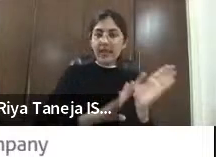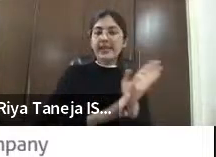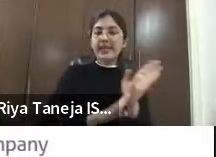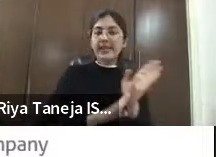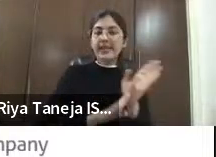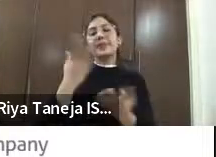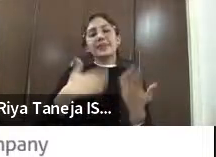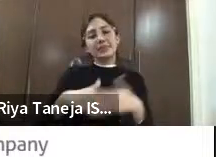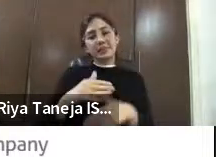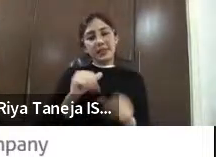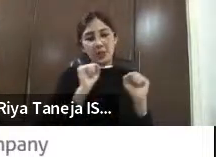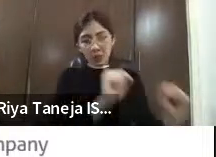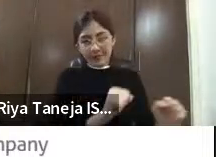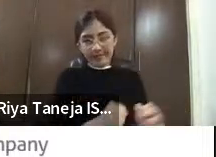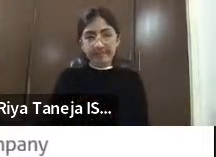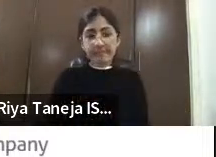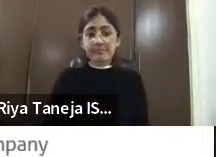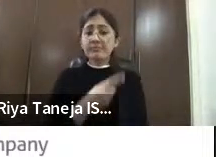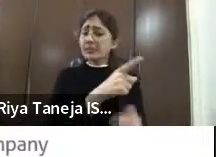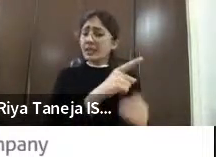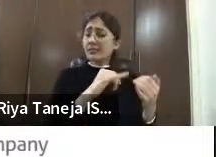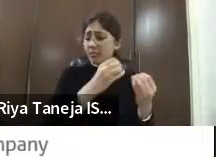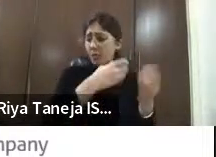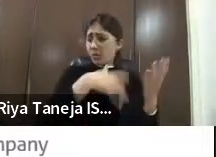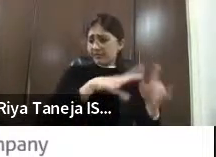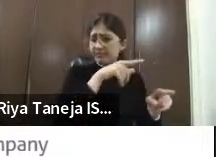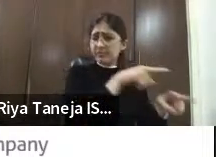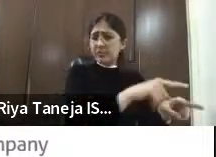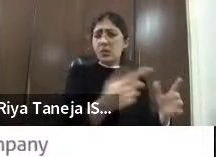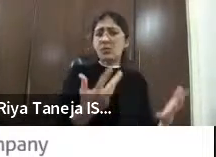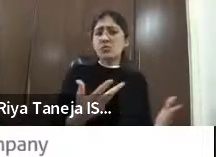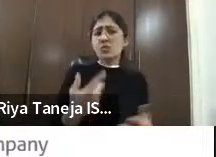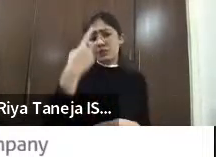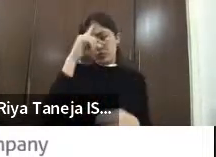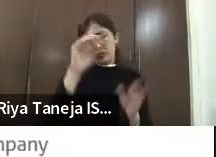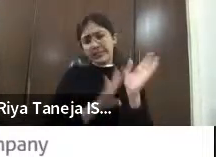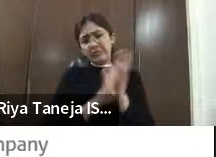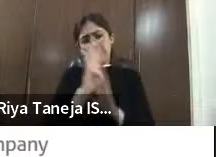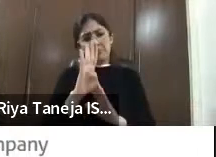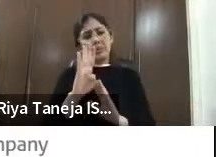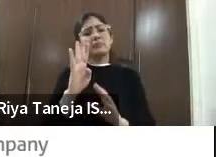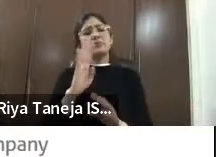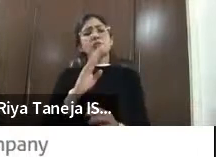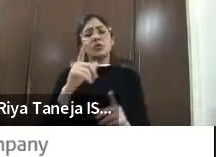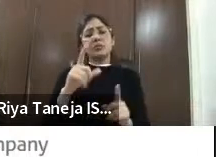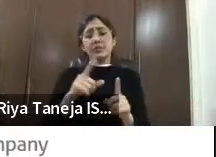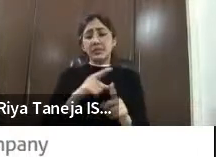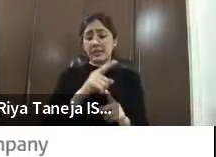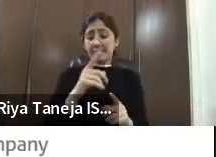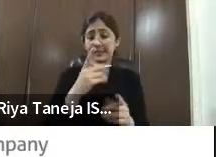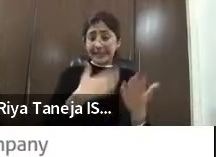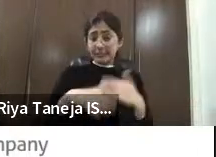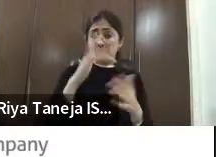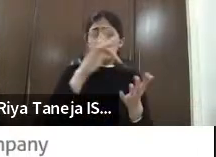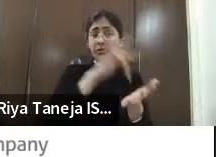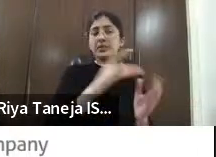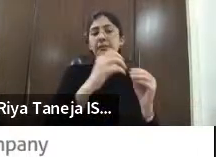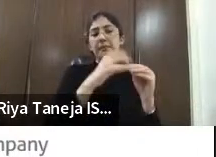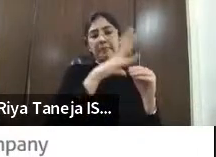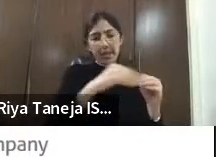Disabilities. The Spastic Society of Karnataka Center for Developmental Disabilities, Bangalore, was established